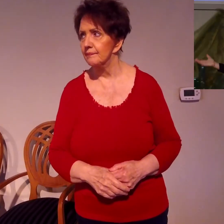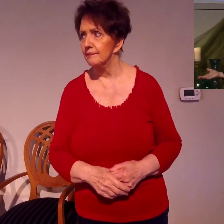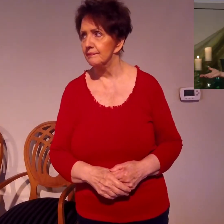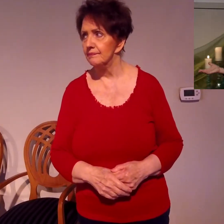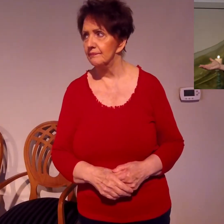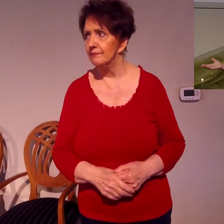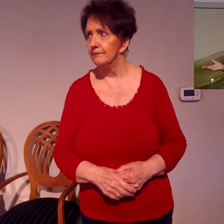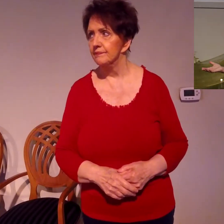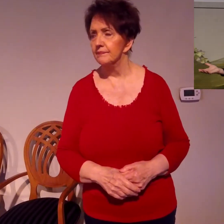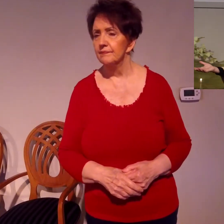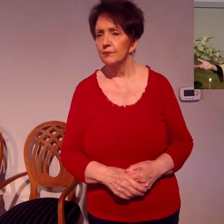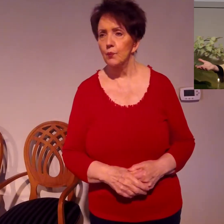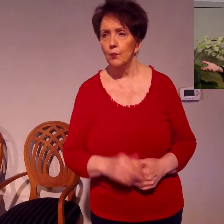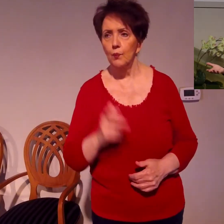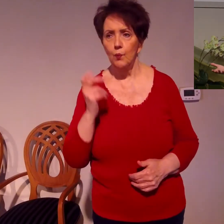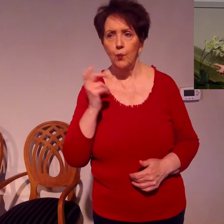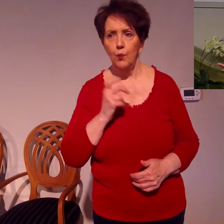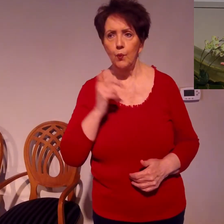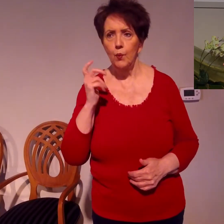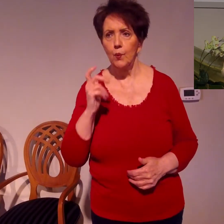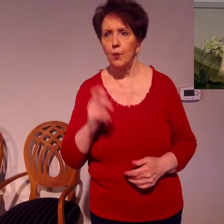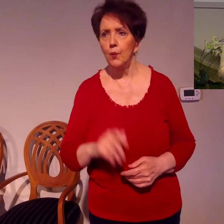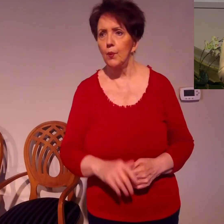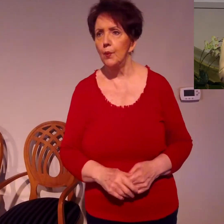my gosh.